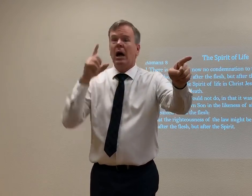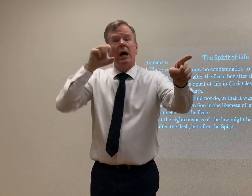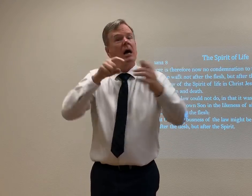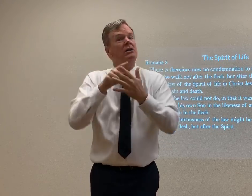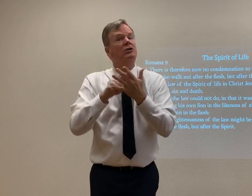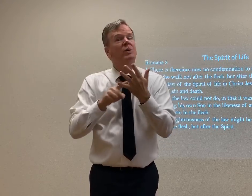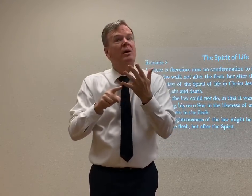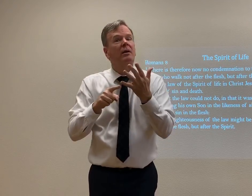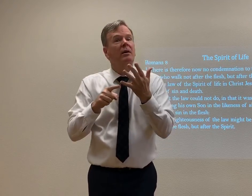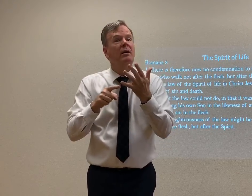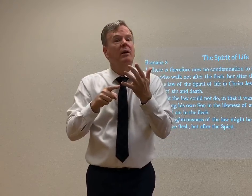He brings up an interesting thing.